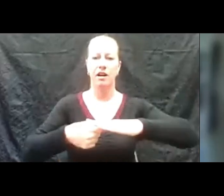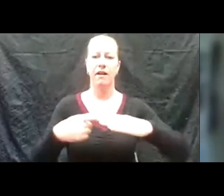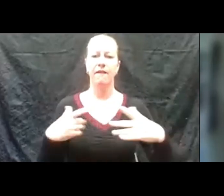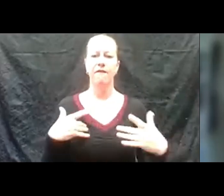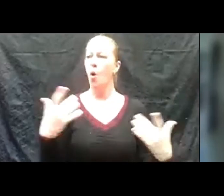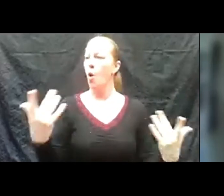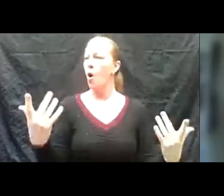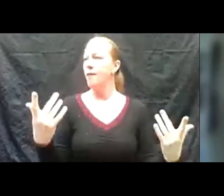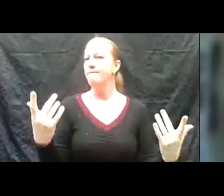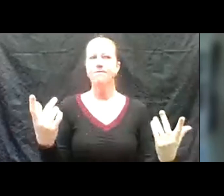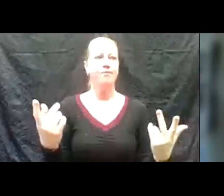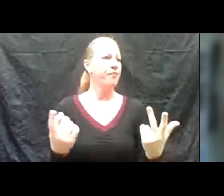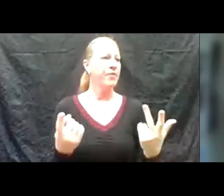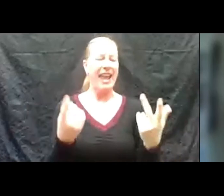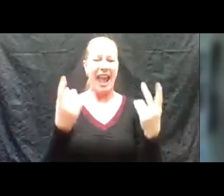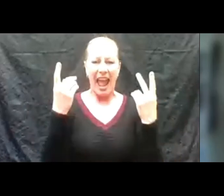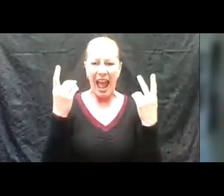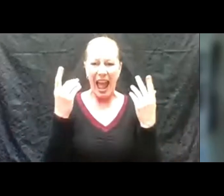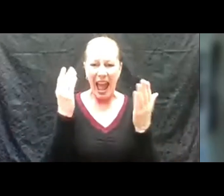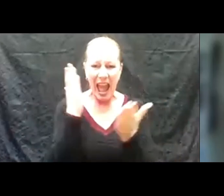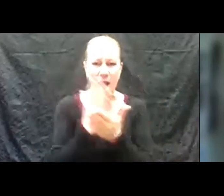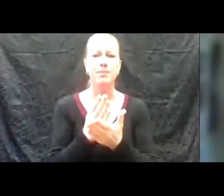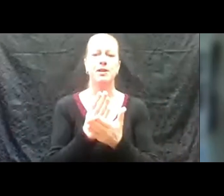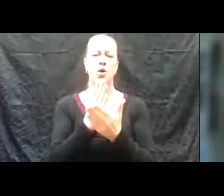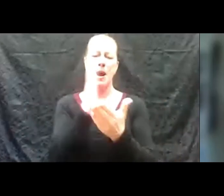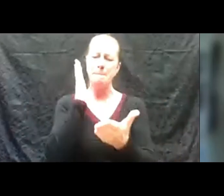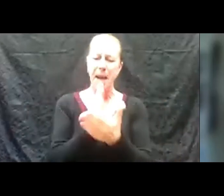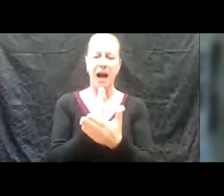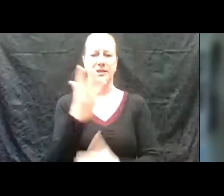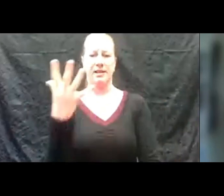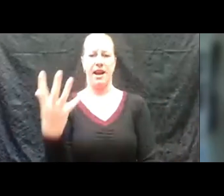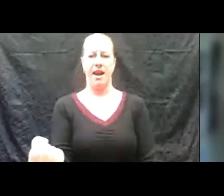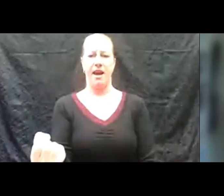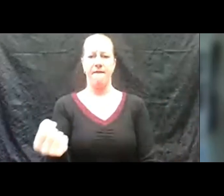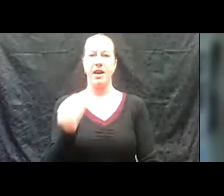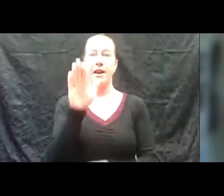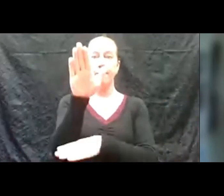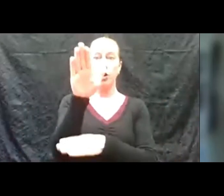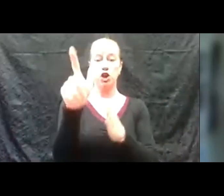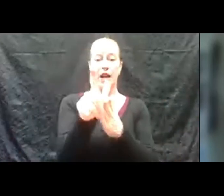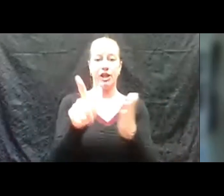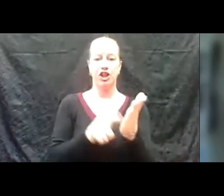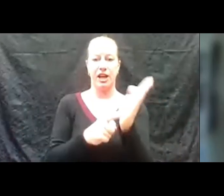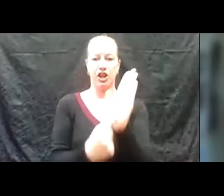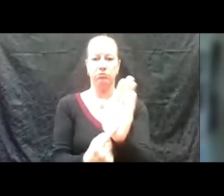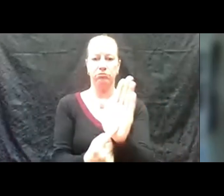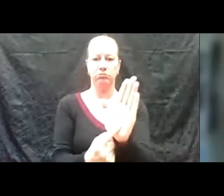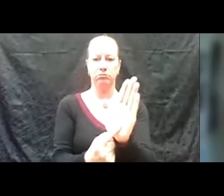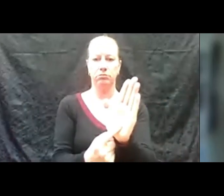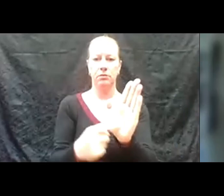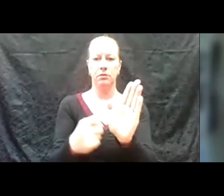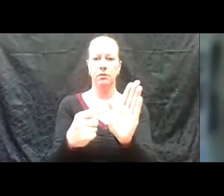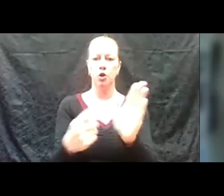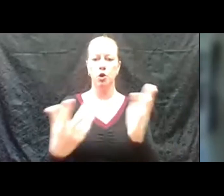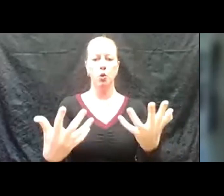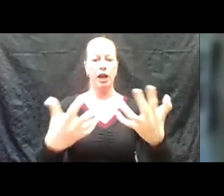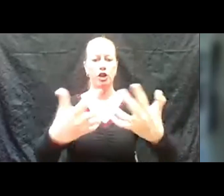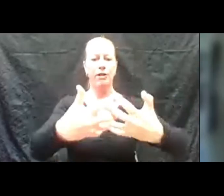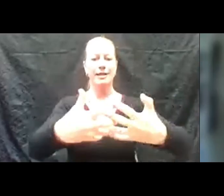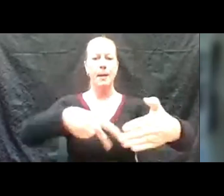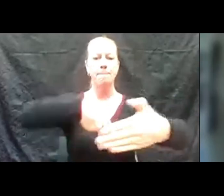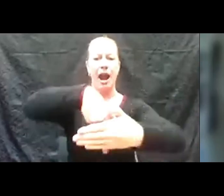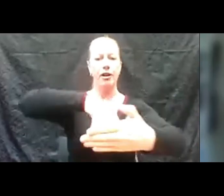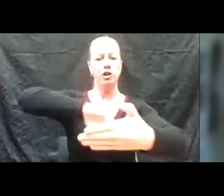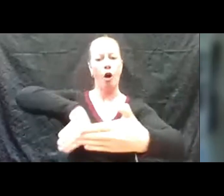what are the absolutely must-haves in any future legislation to address barriers and prevent